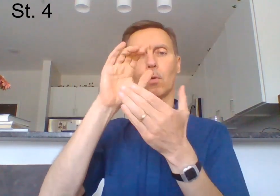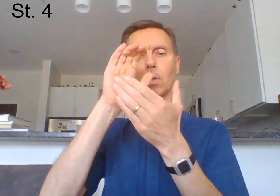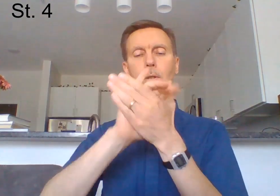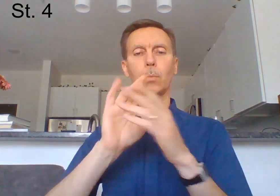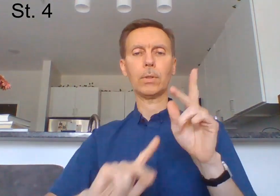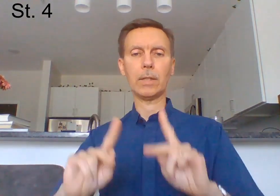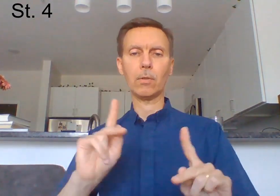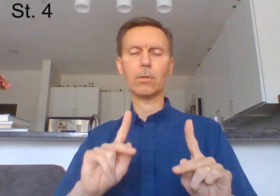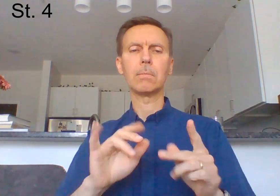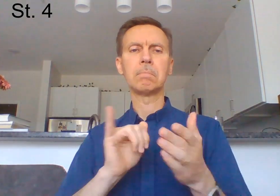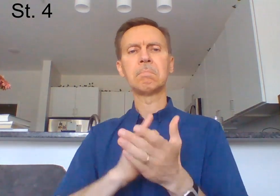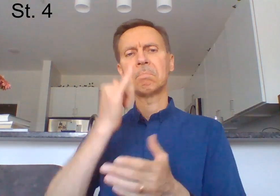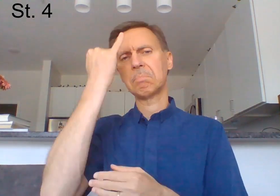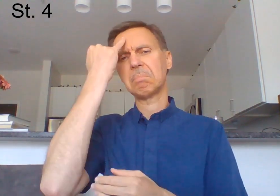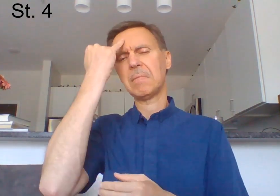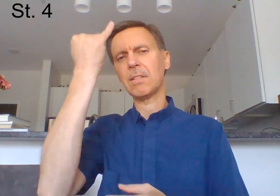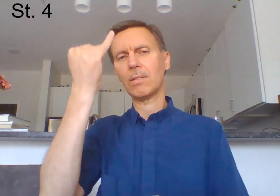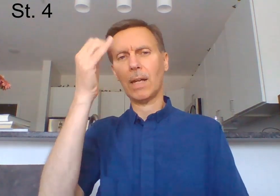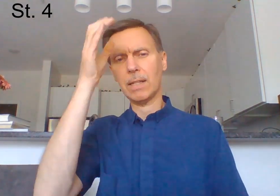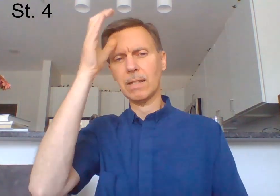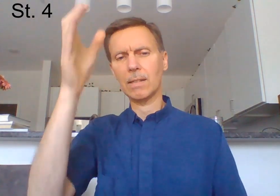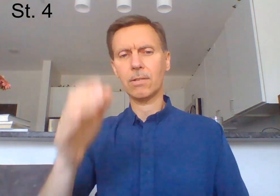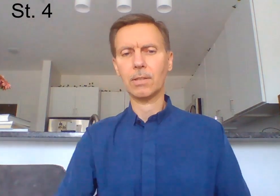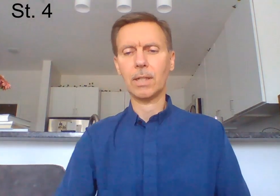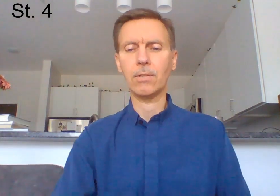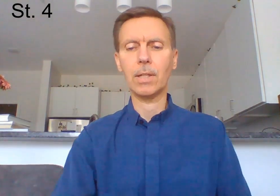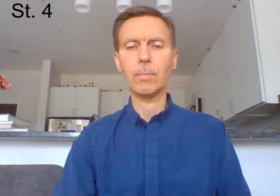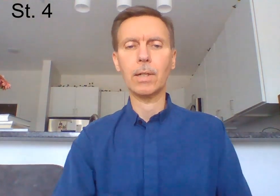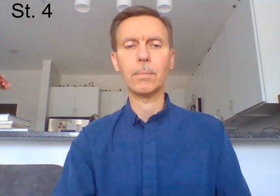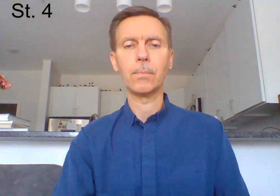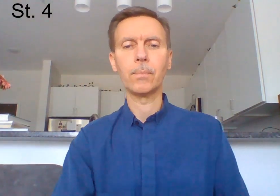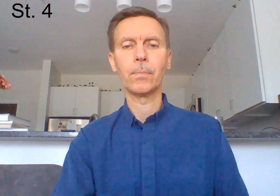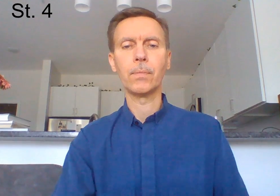for believers. That's the idea. That's the concept there.